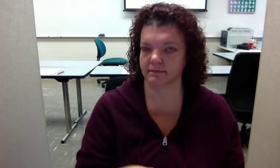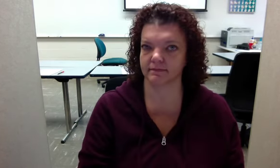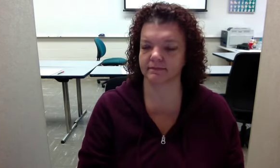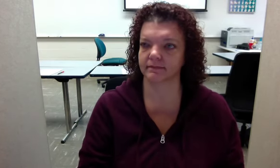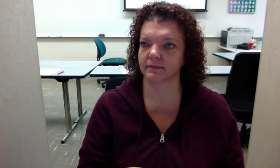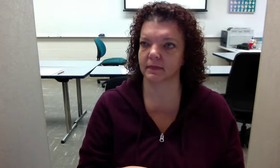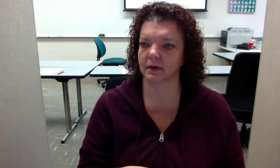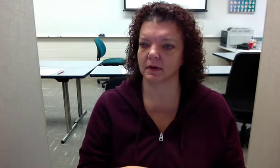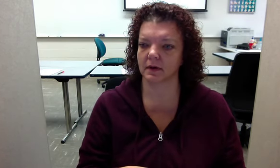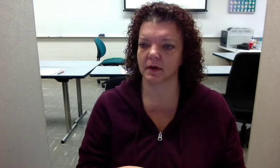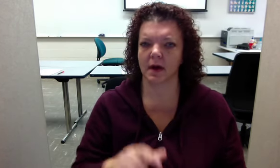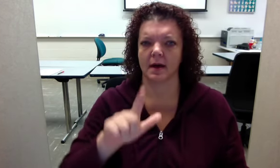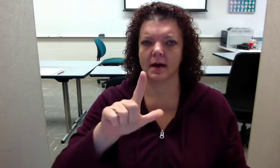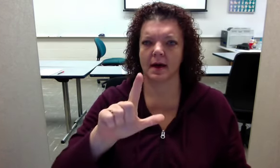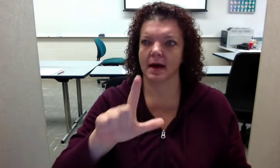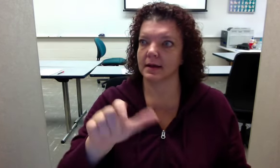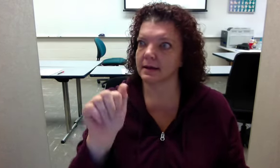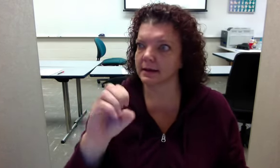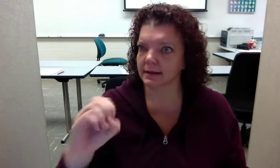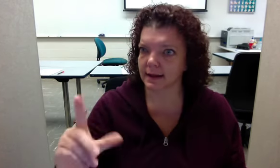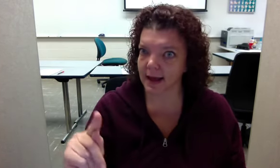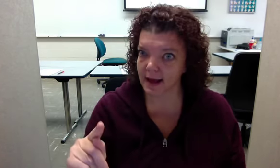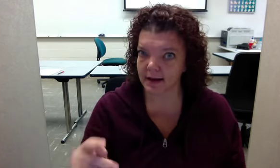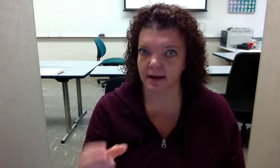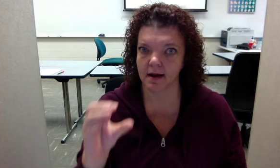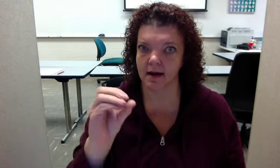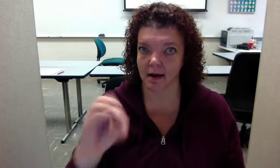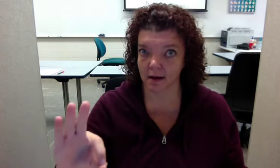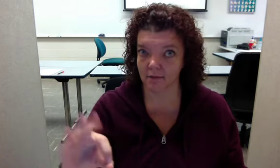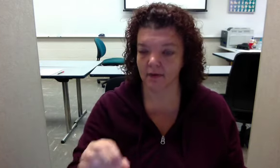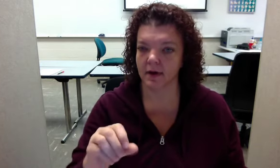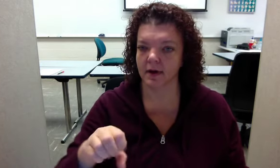Lack of support. And then we'll talk about that in just a second.